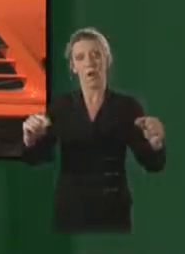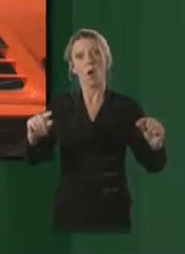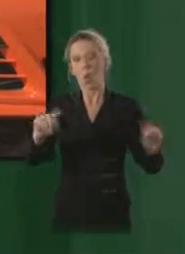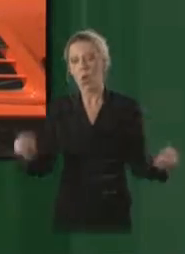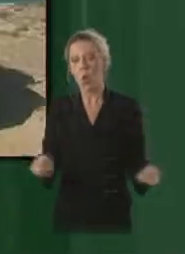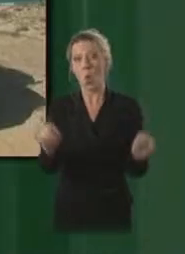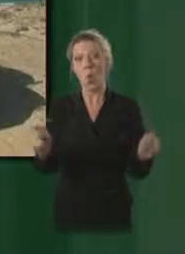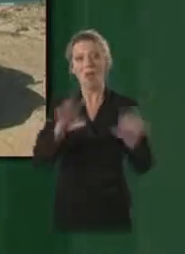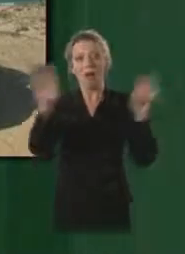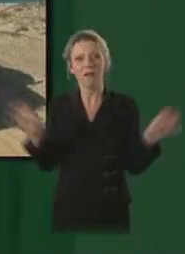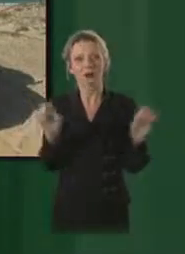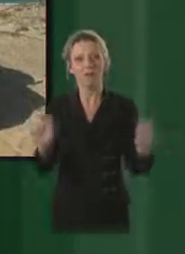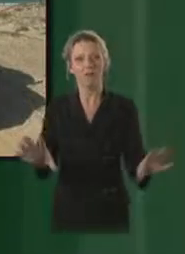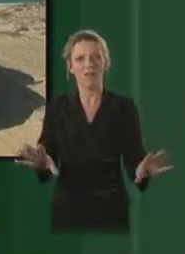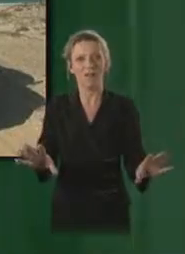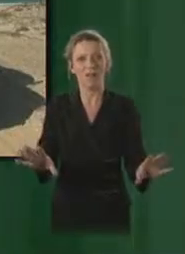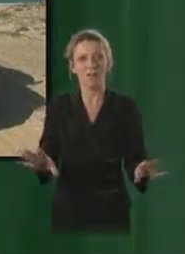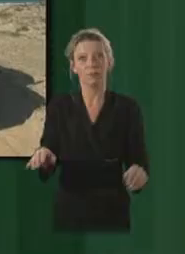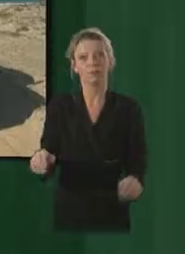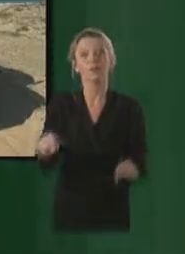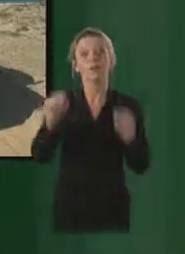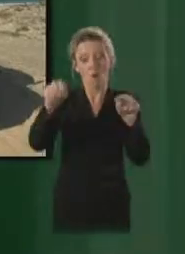back, you can recognize the new Cayman models by their modified lights.